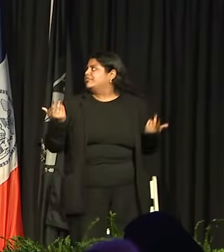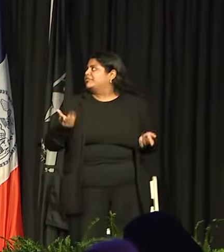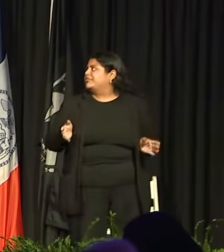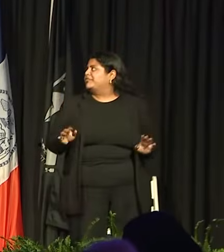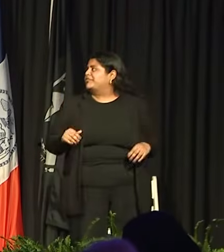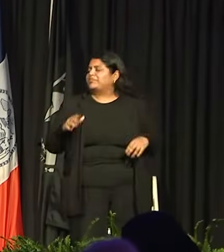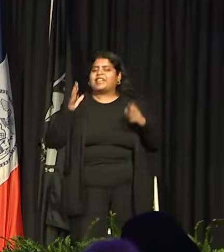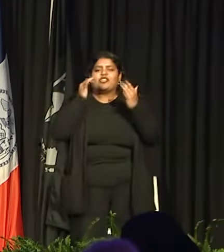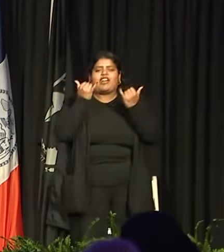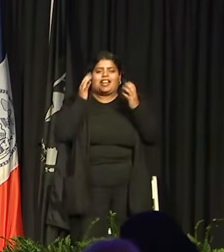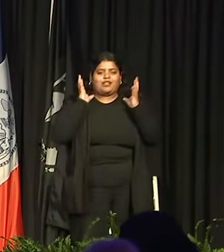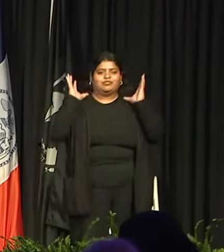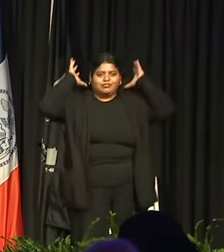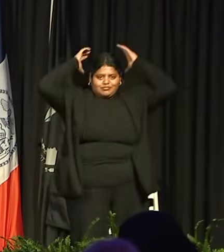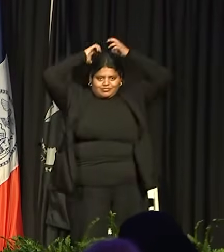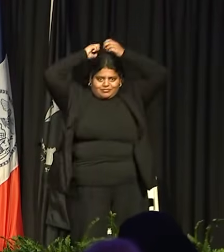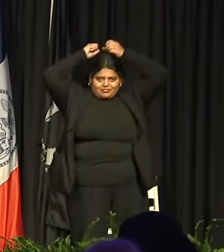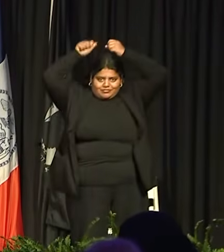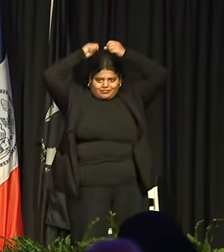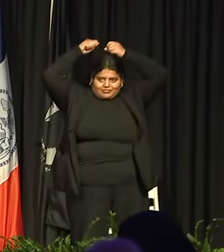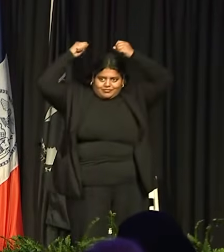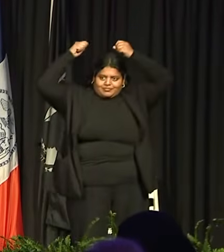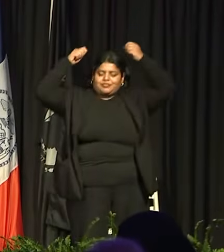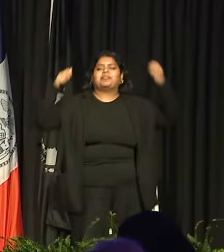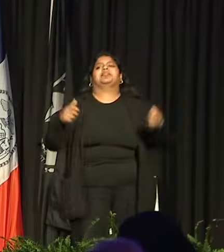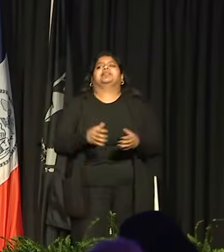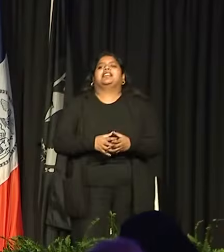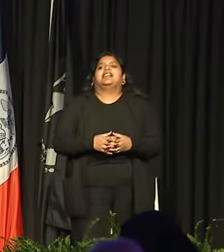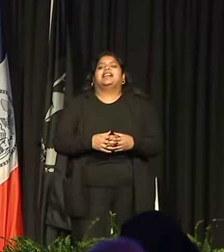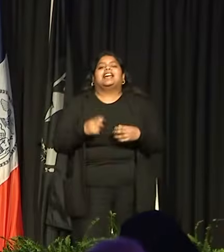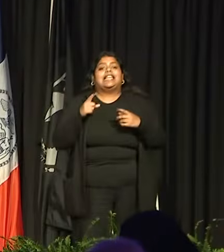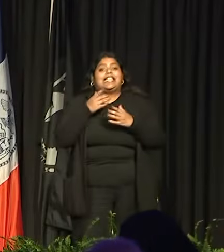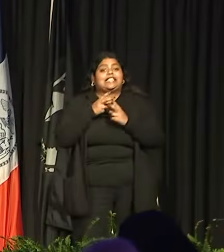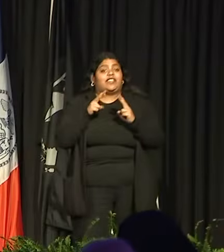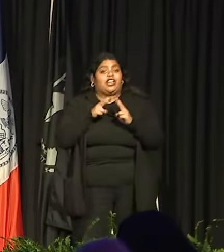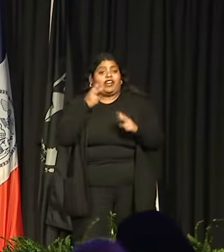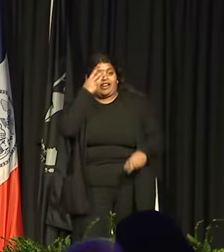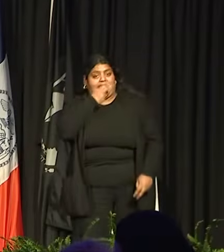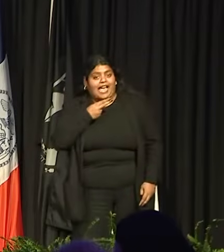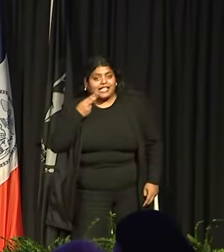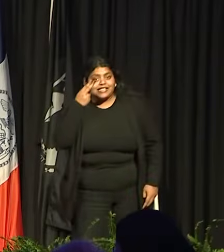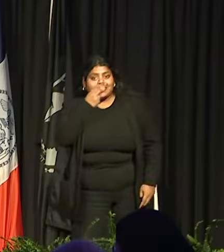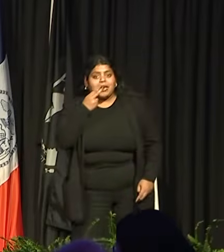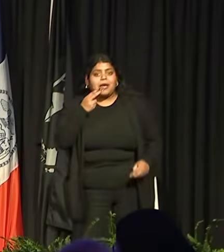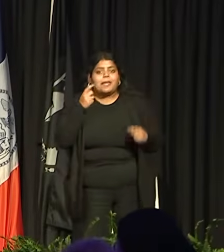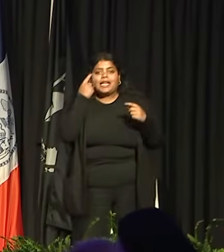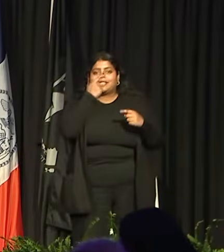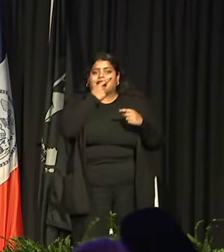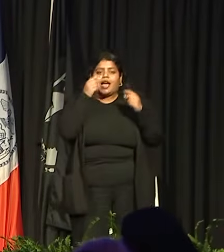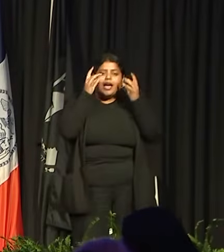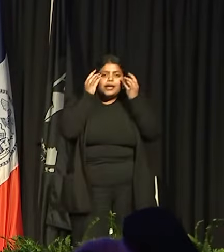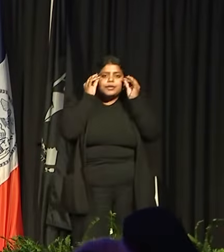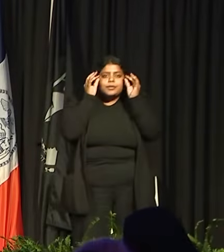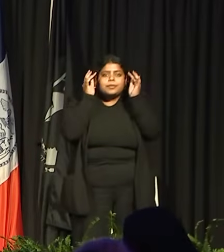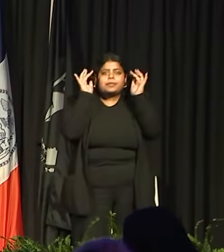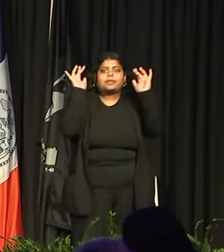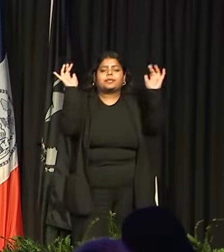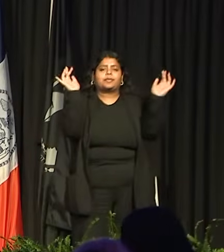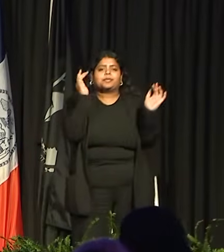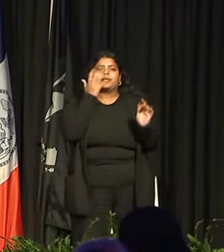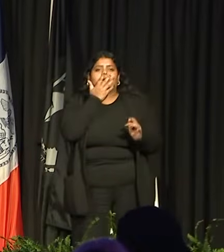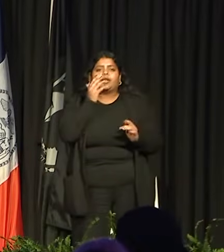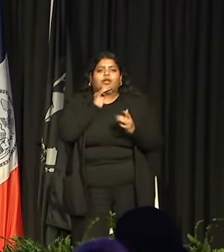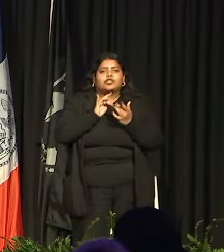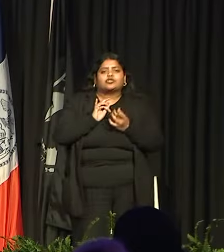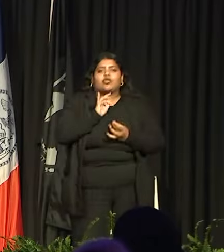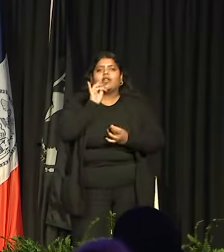man bun right now, but very luscious indeed. He's very handsome, and he has very soulful eyes. In